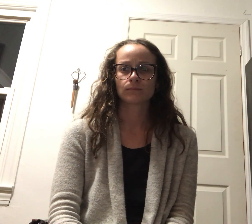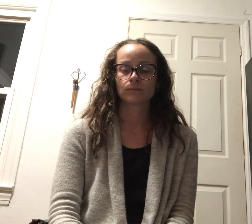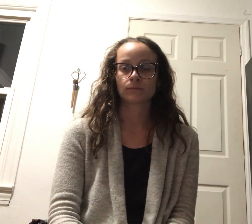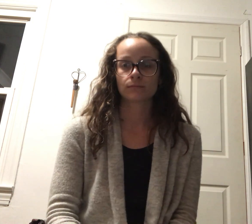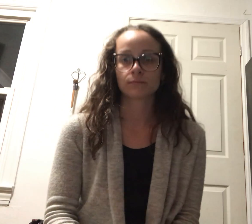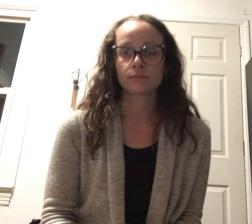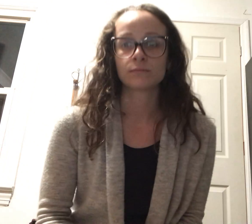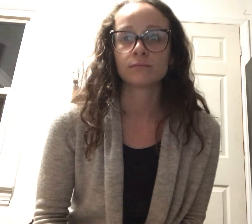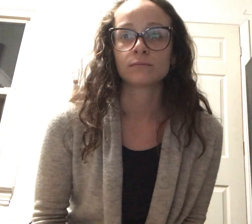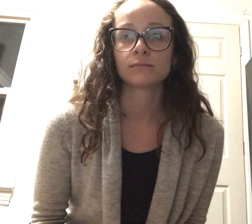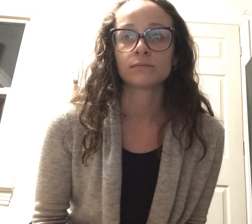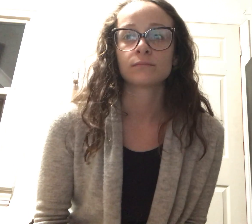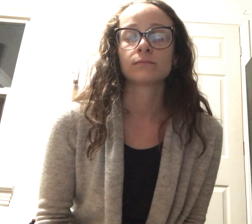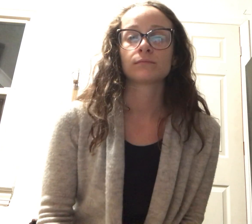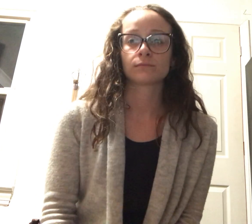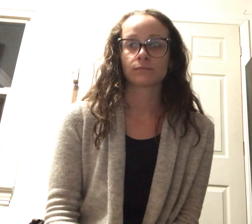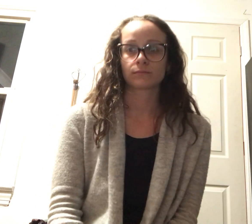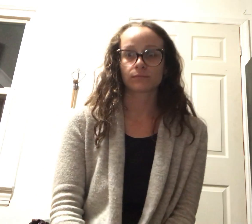Your favorite thing to cook?